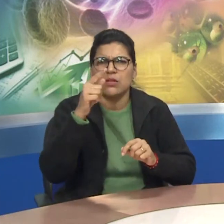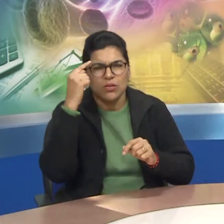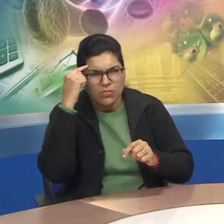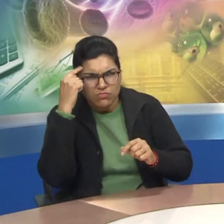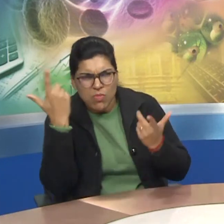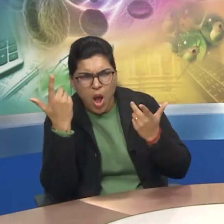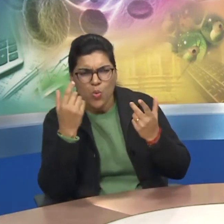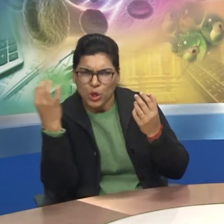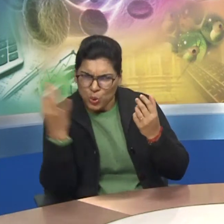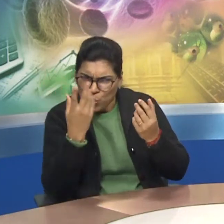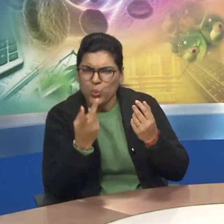recreate.